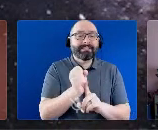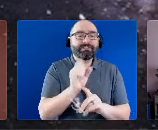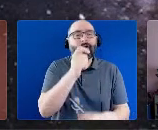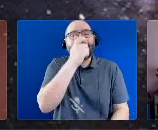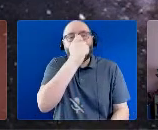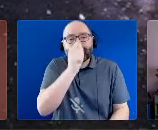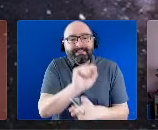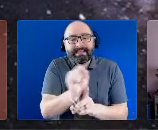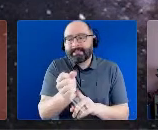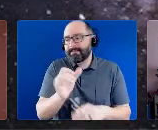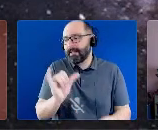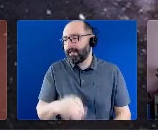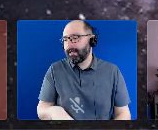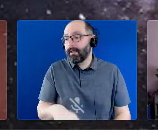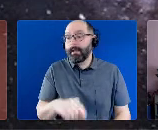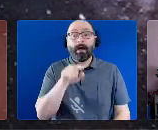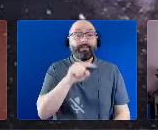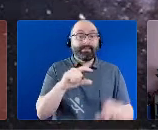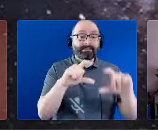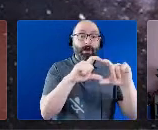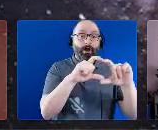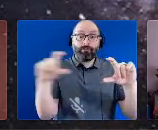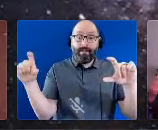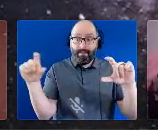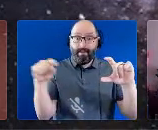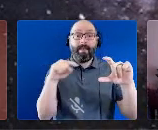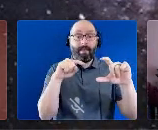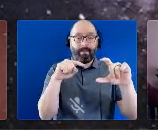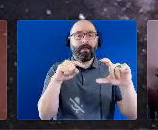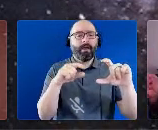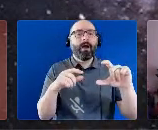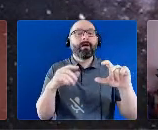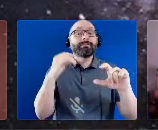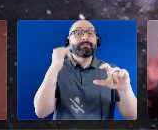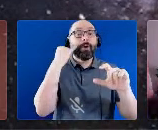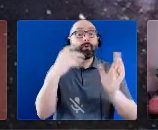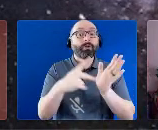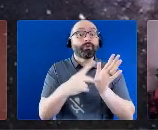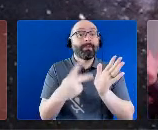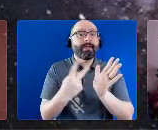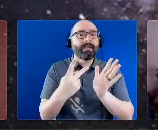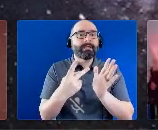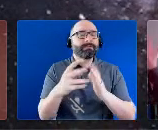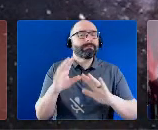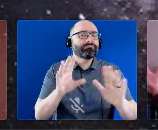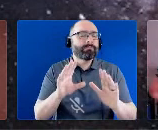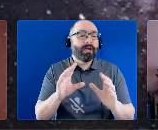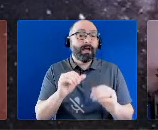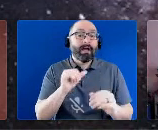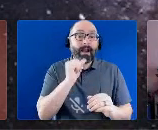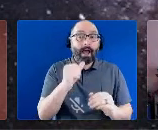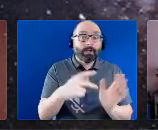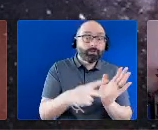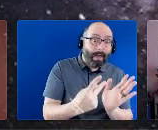like, hey, this array of numbers that has duplicates. What if the duplicates are listed multiple times, not just twice, but there's like 5 5s in